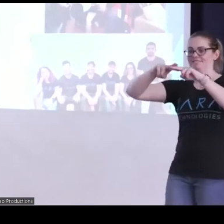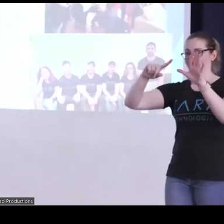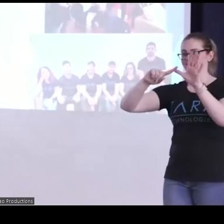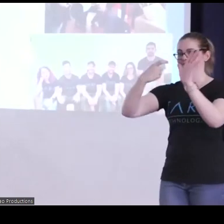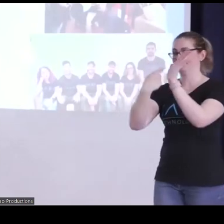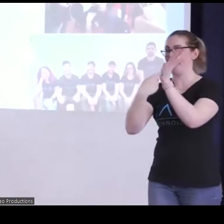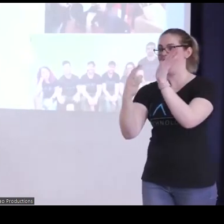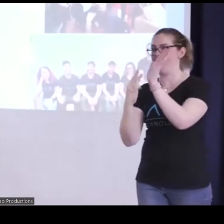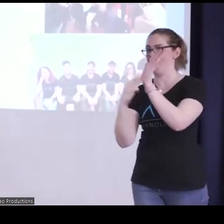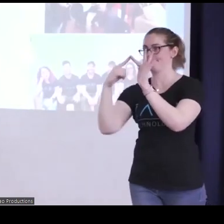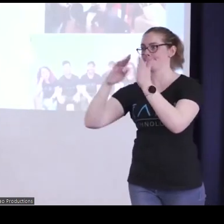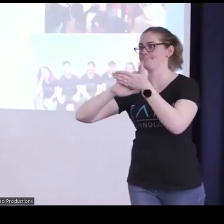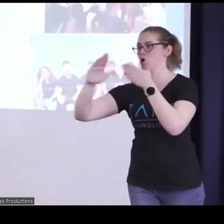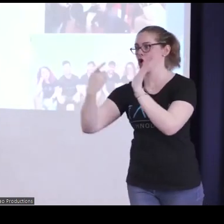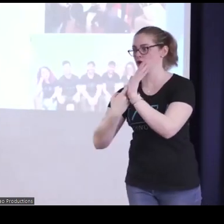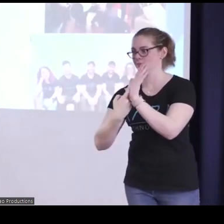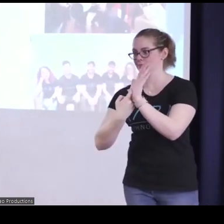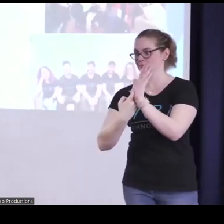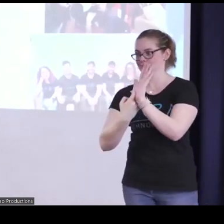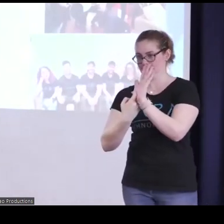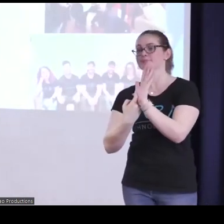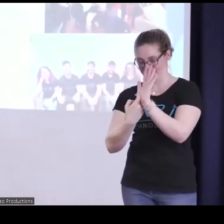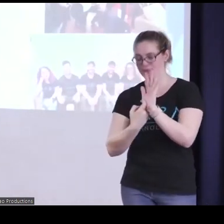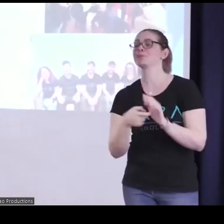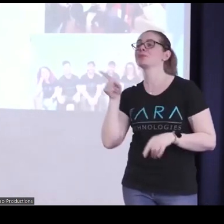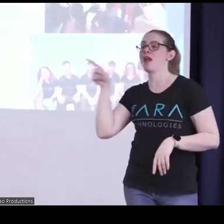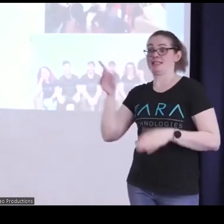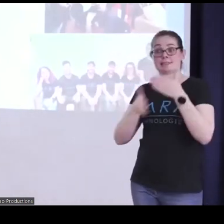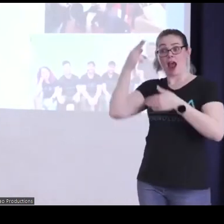far right, we have Fahmir.